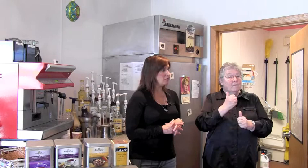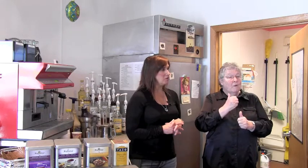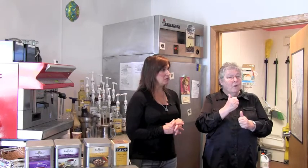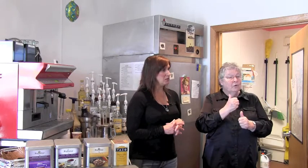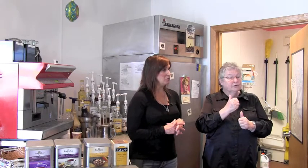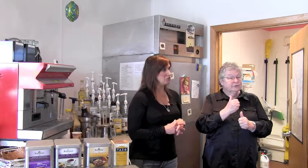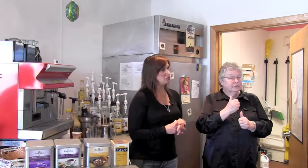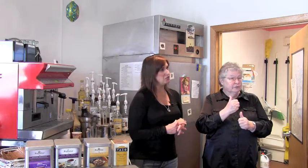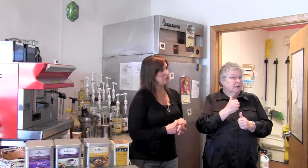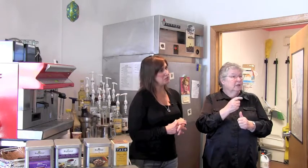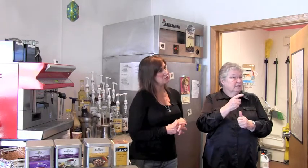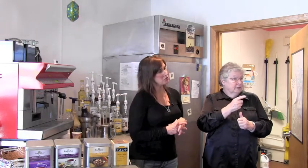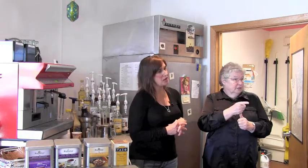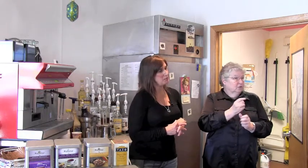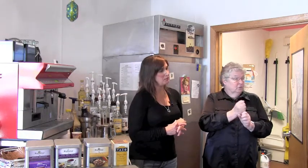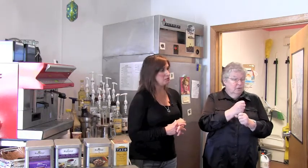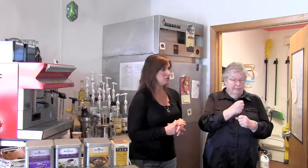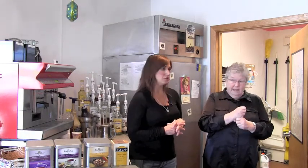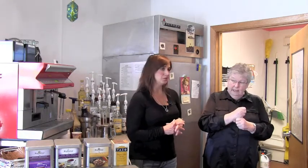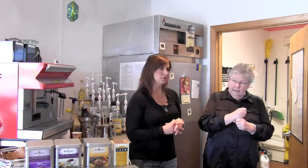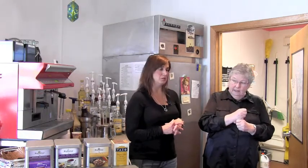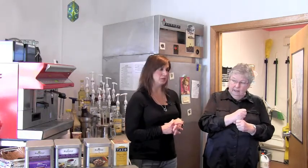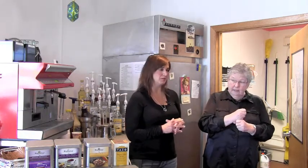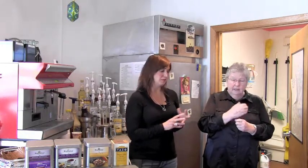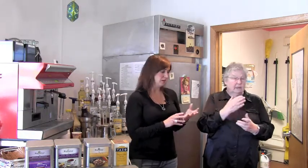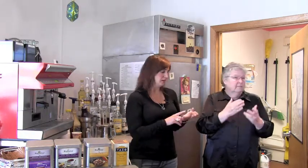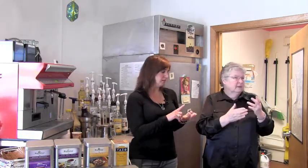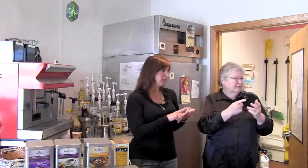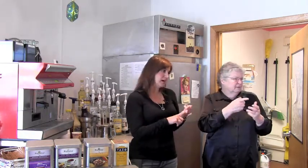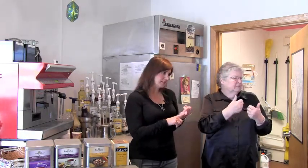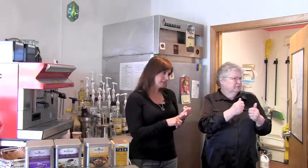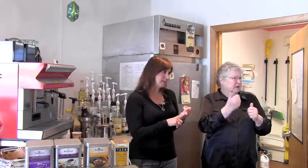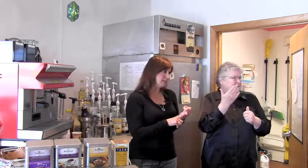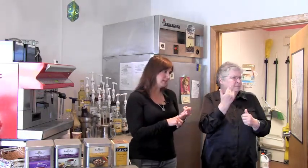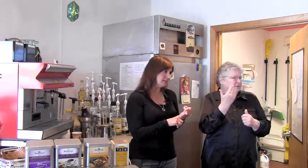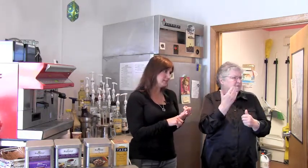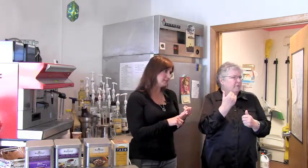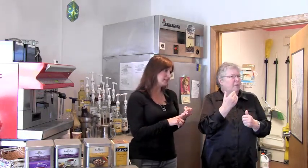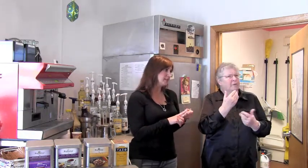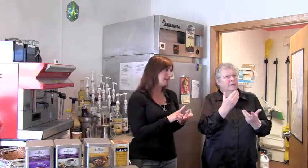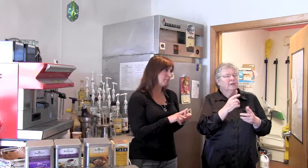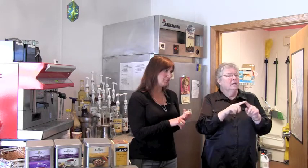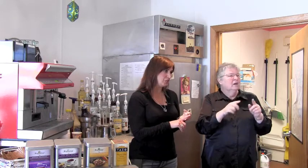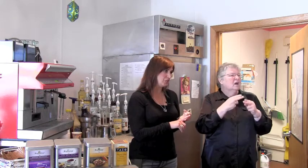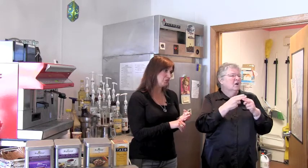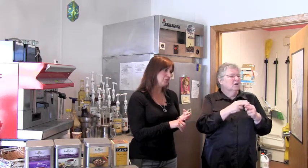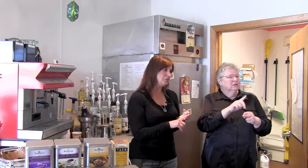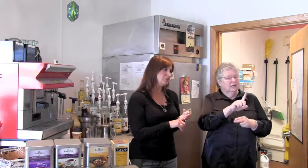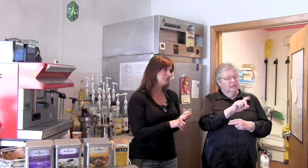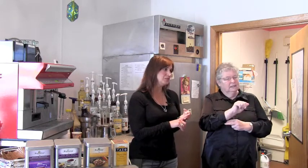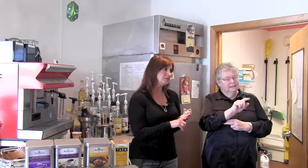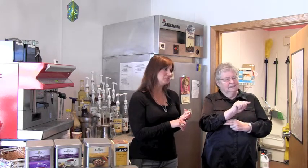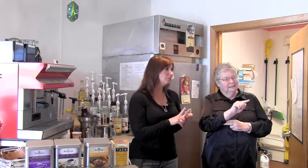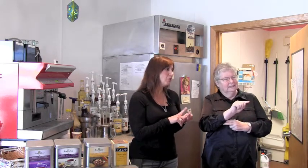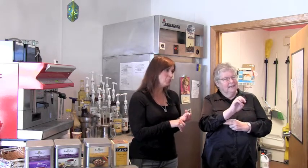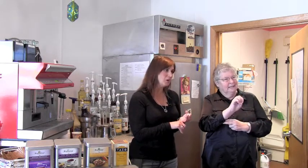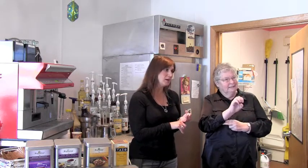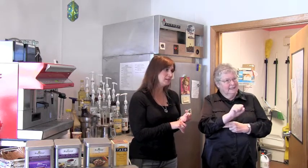make over here, which you've either tried before or heard of, lattes,